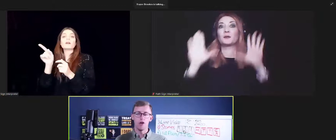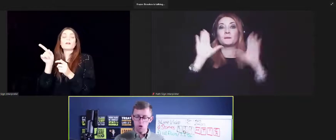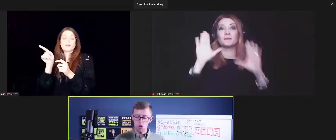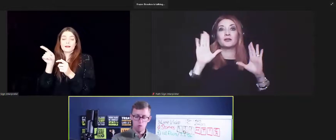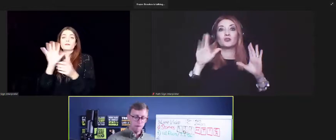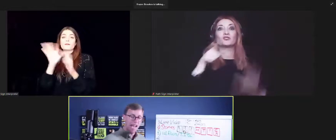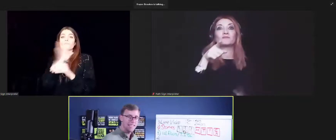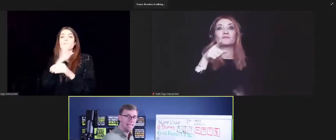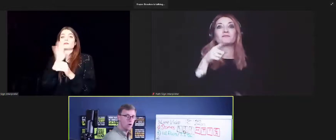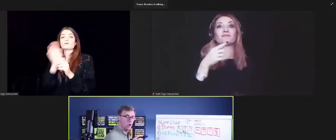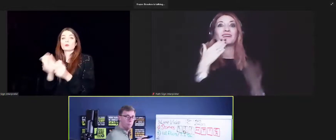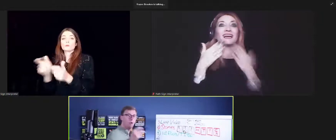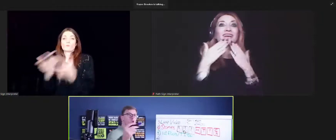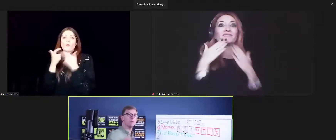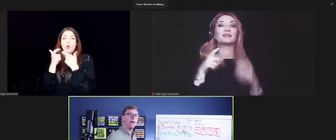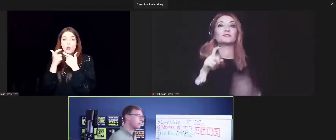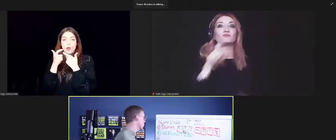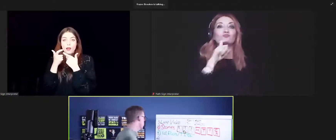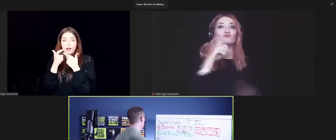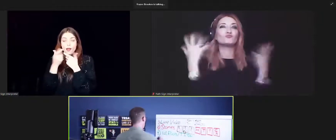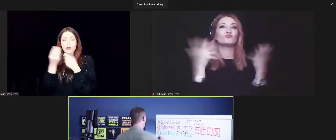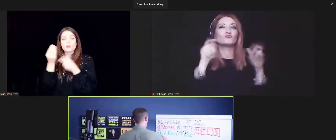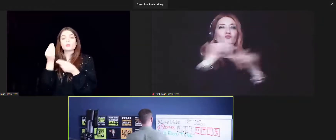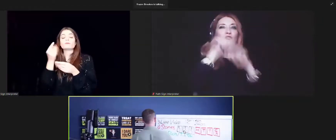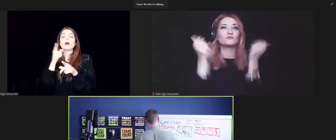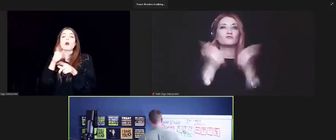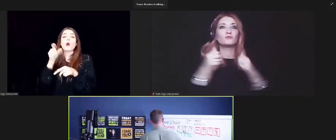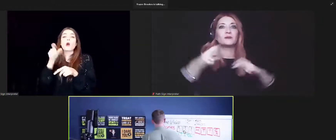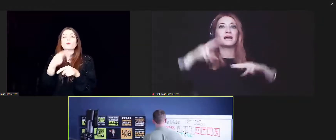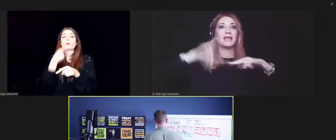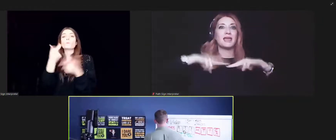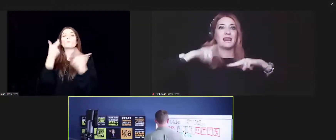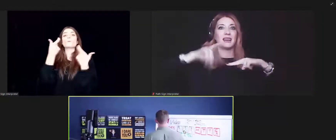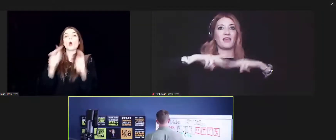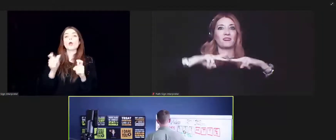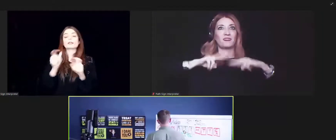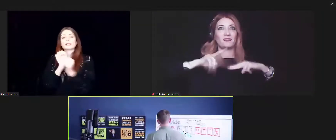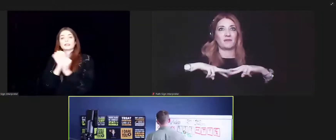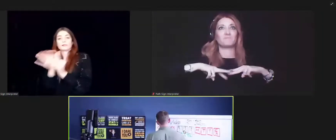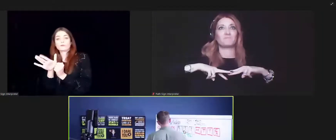that you should be getting your prospects